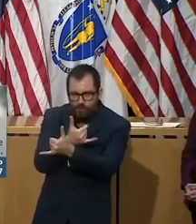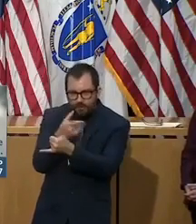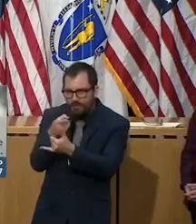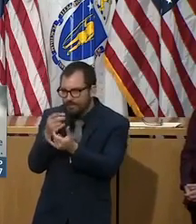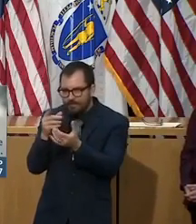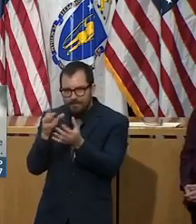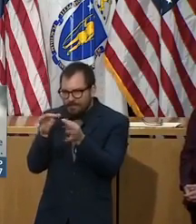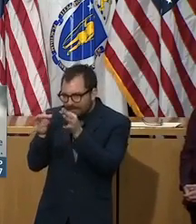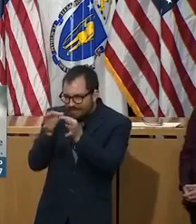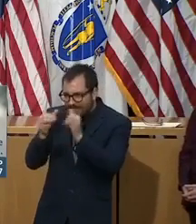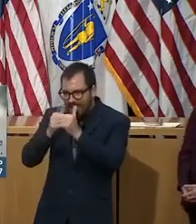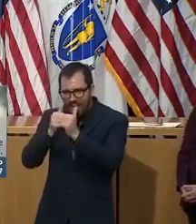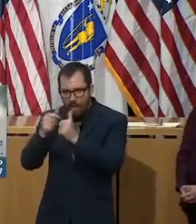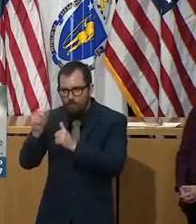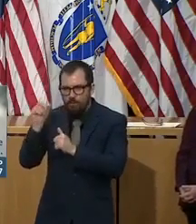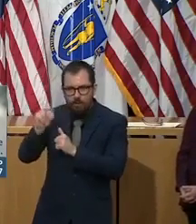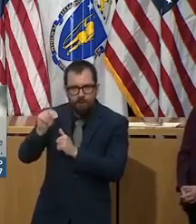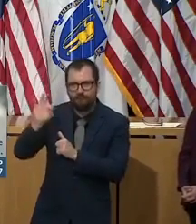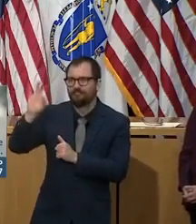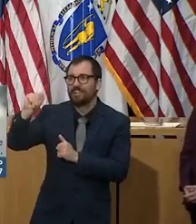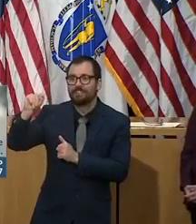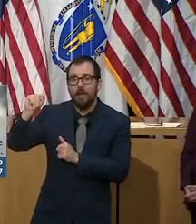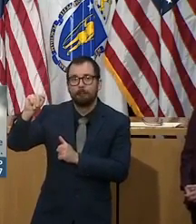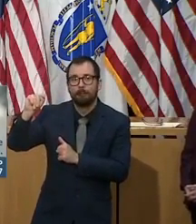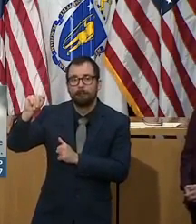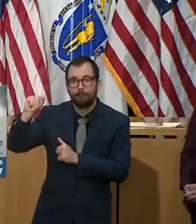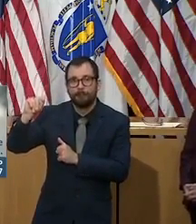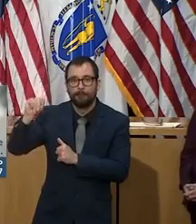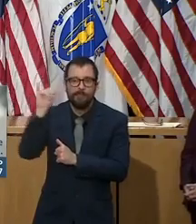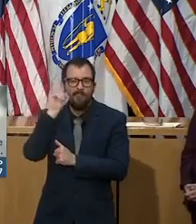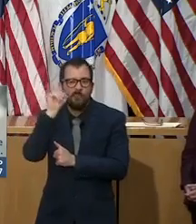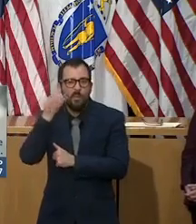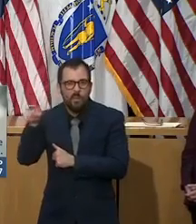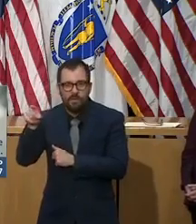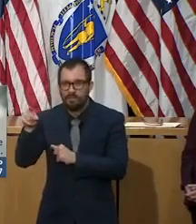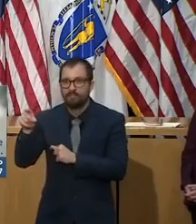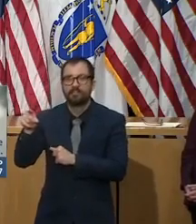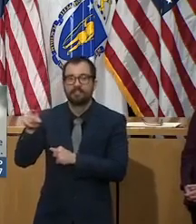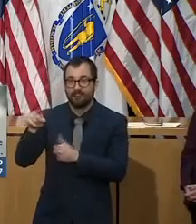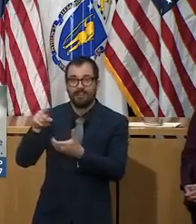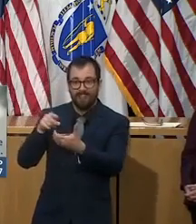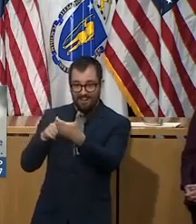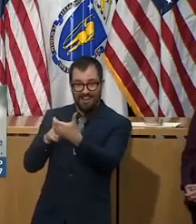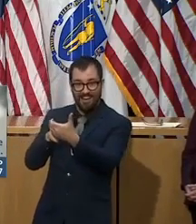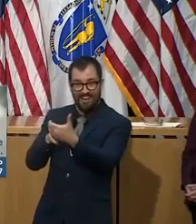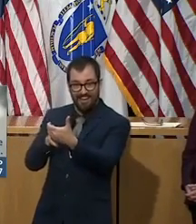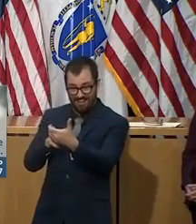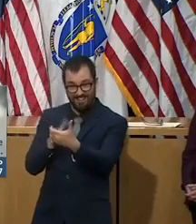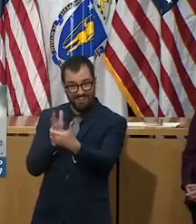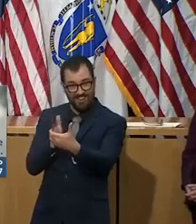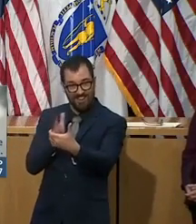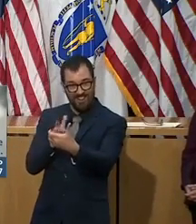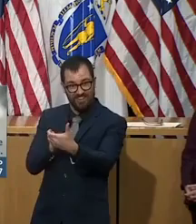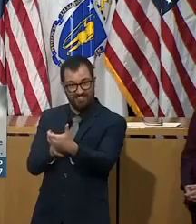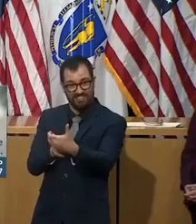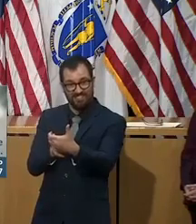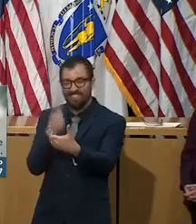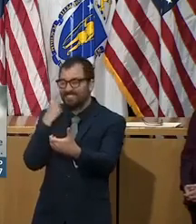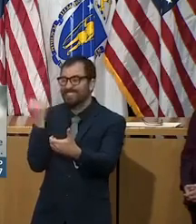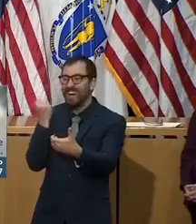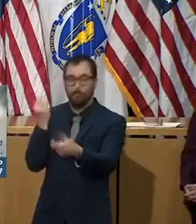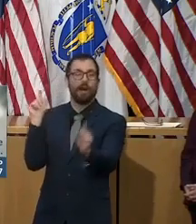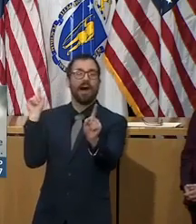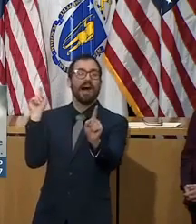And so I actually had a FaceTime conversation with my dad on Saturday.